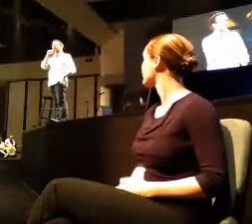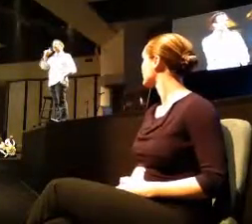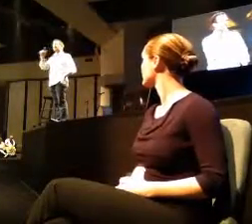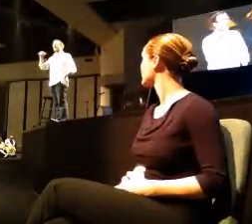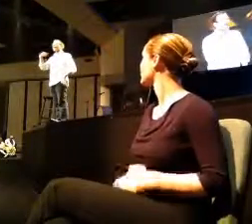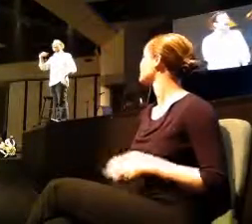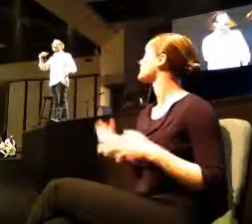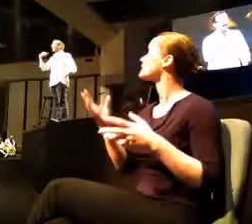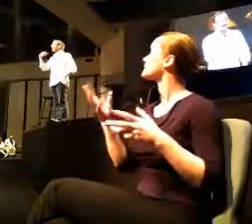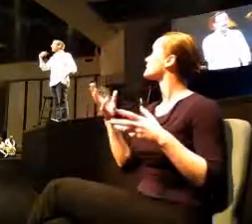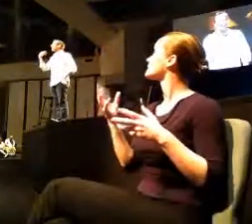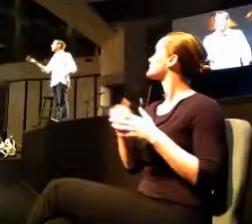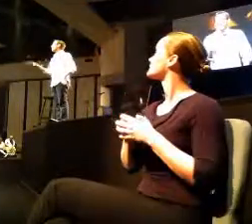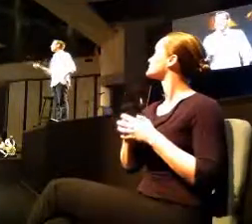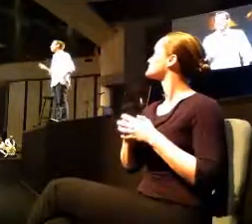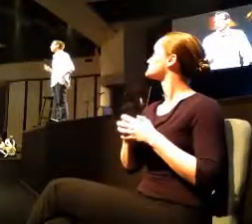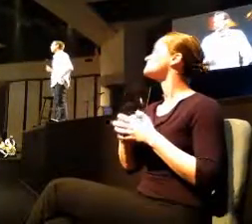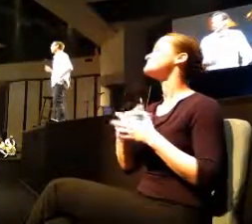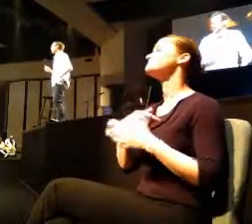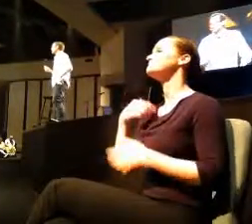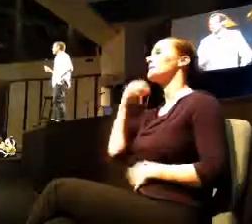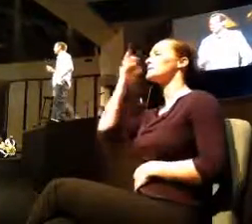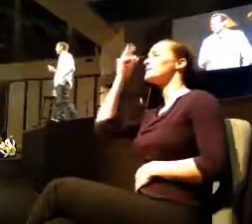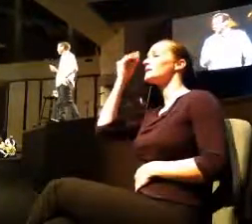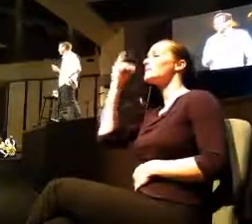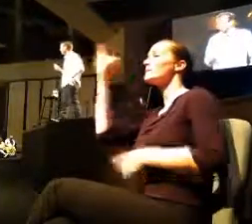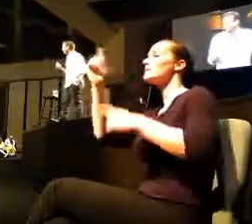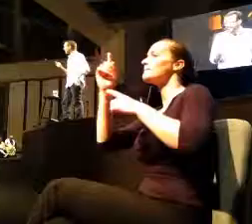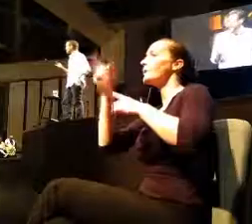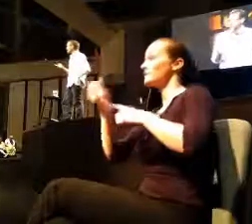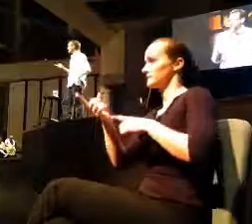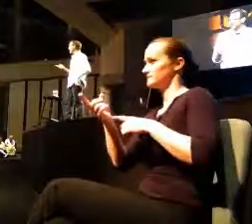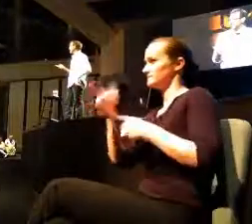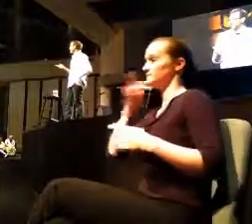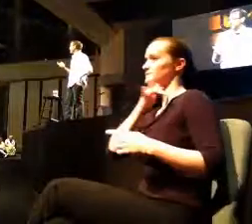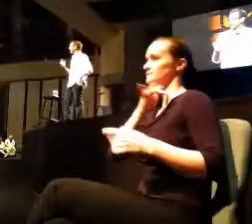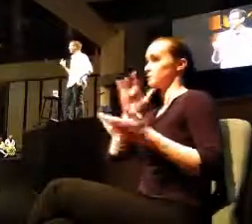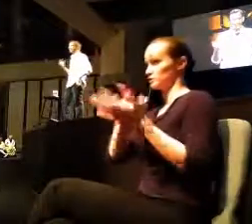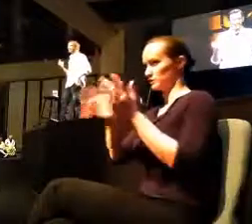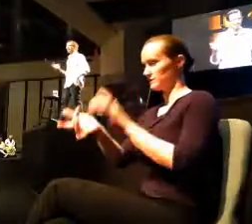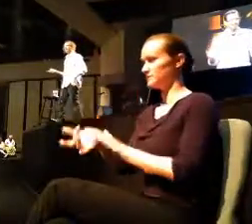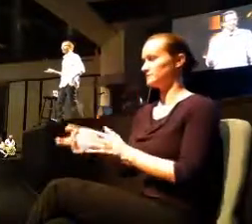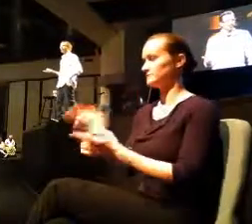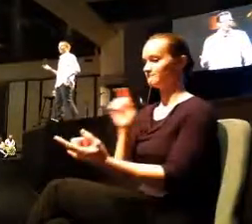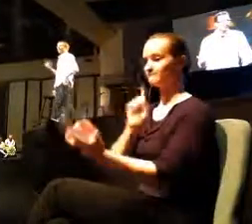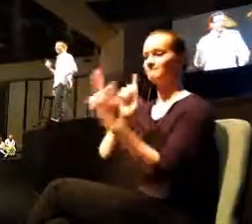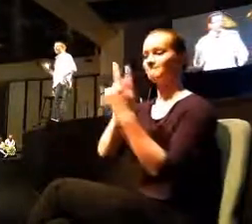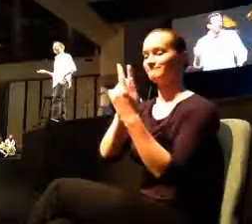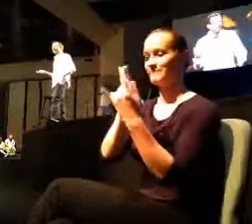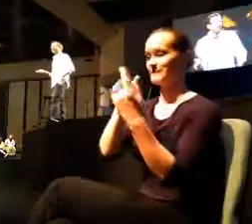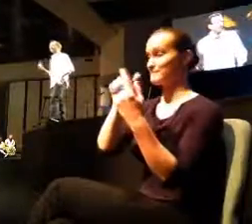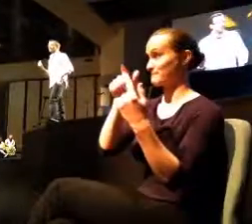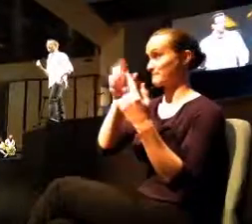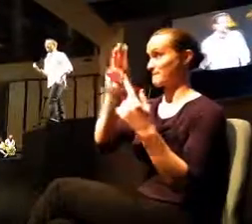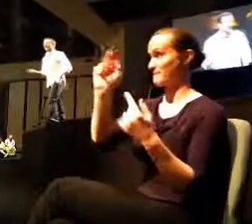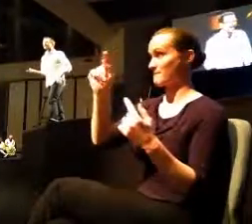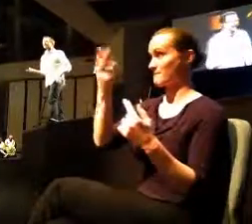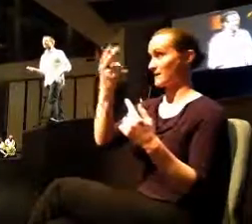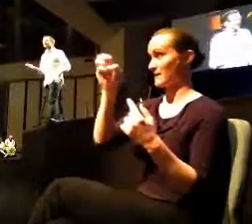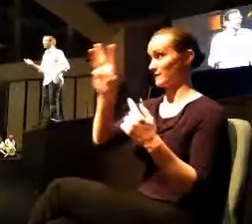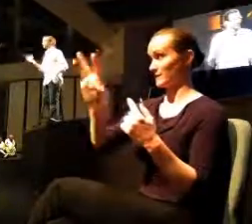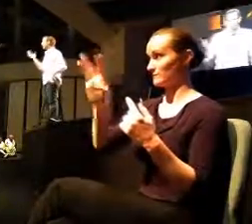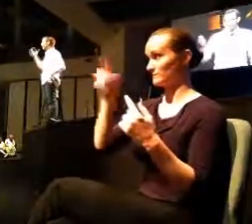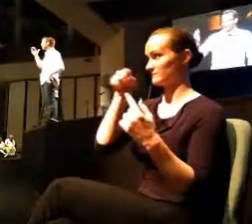morning. I think of a moment when Jesus comes in contact with a guy named Matthew. And Matthew was this